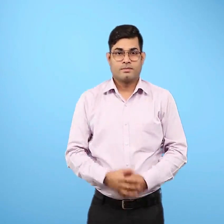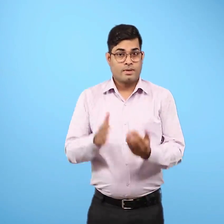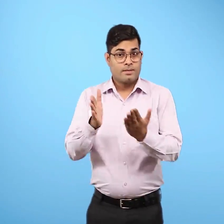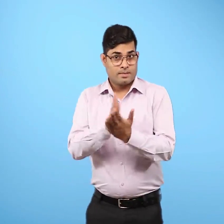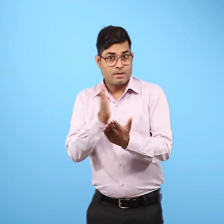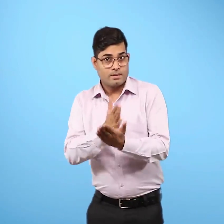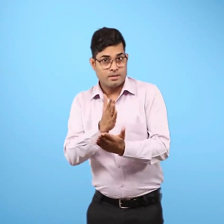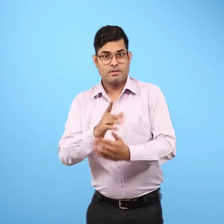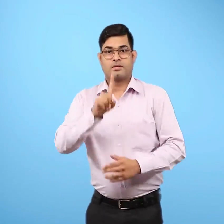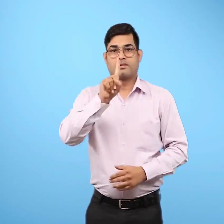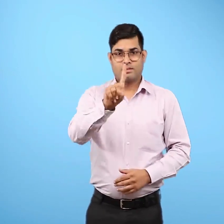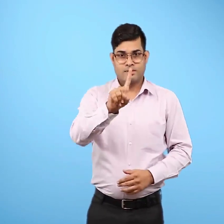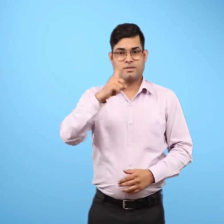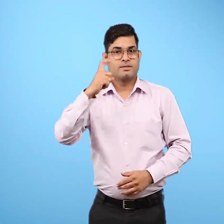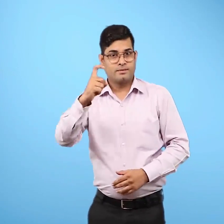Page 174.